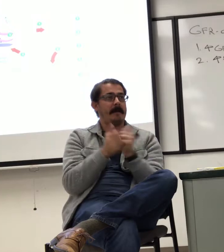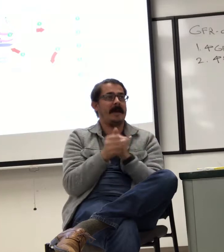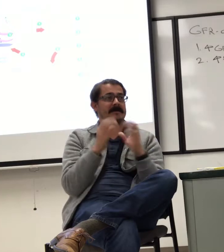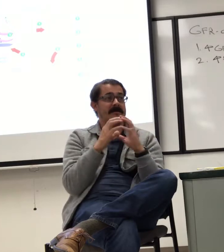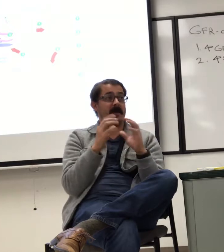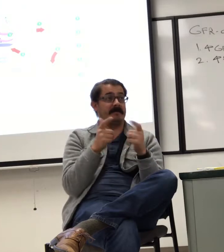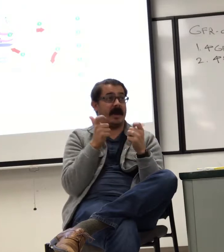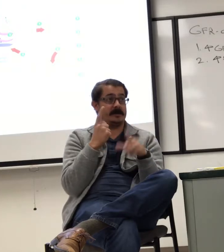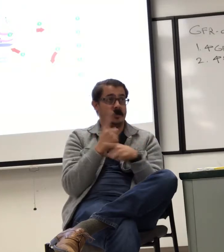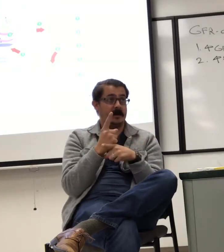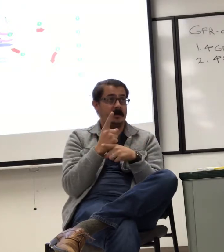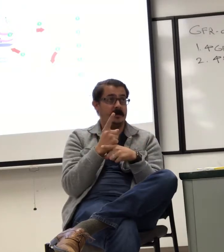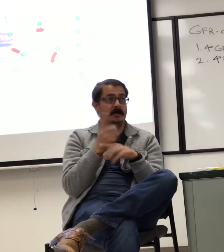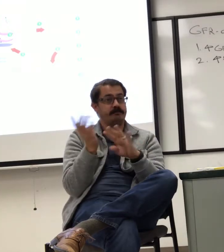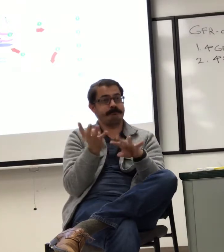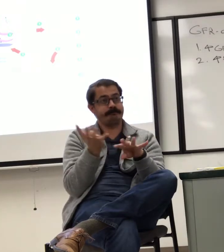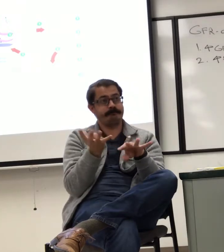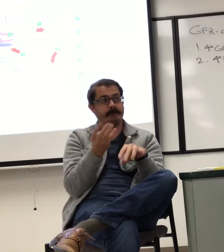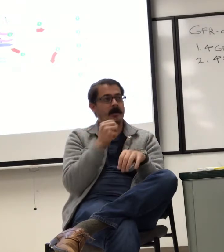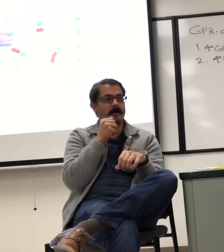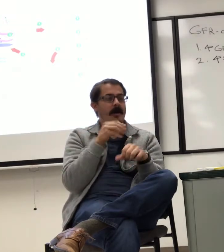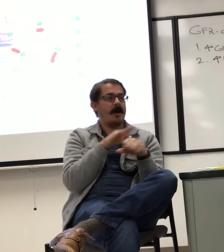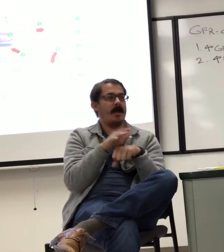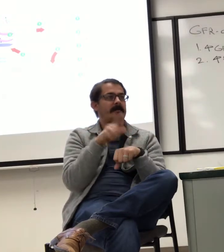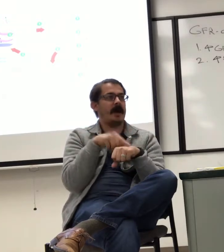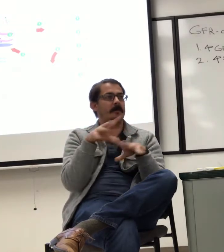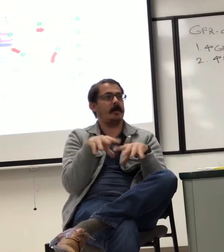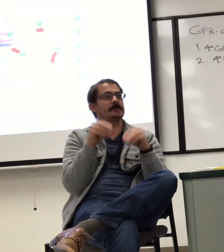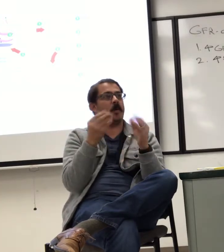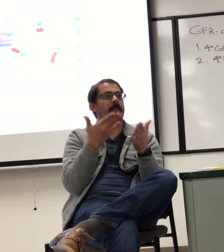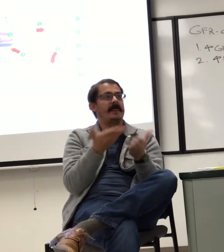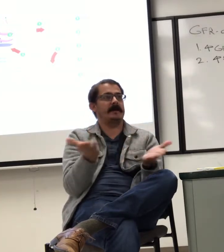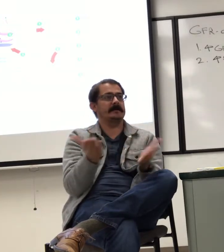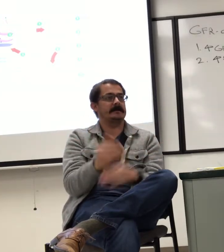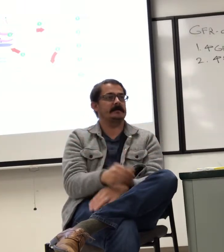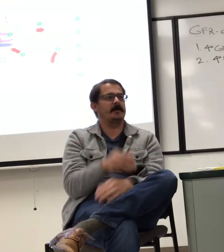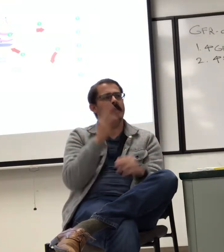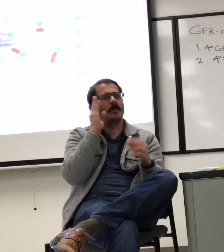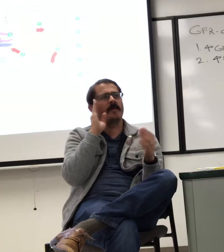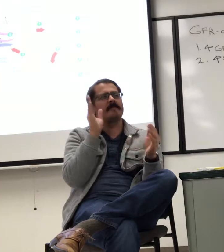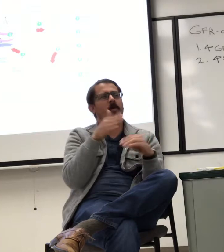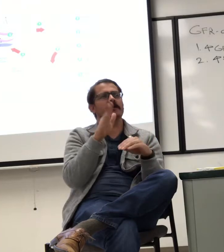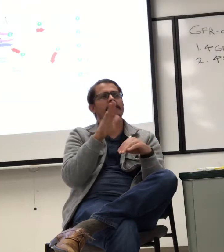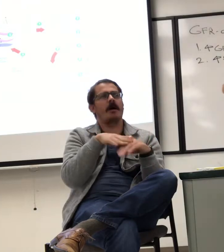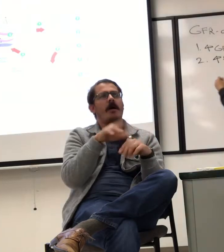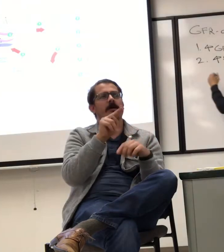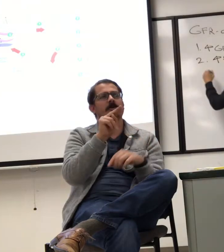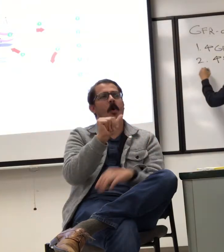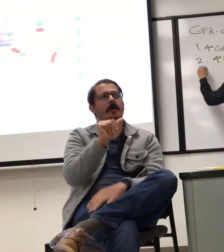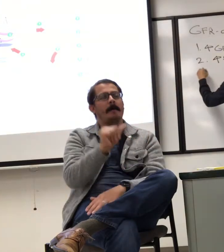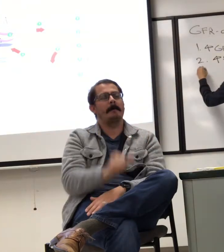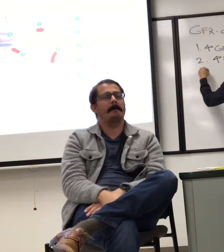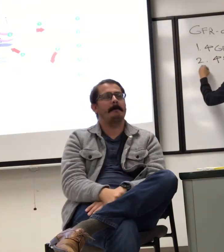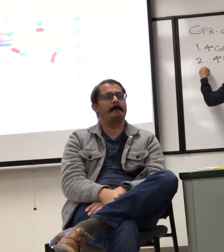So there's not enough time to reabsorb things. And let's focus on sodium.